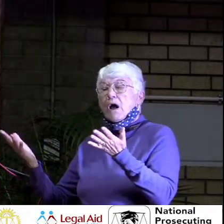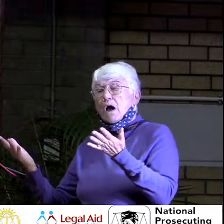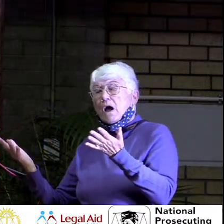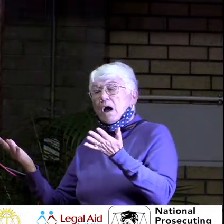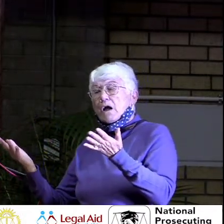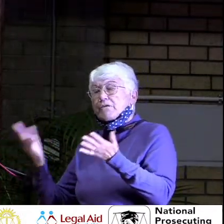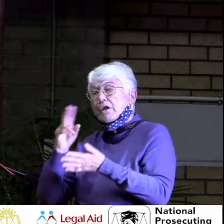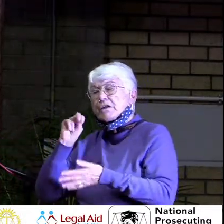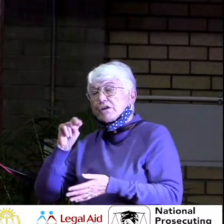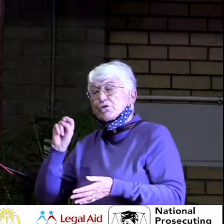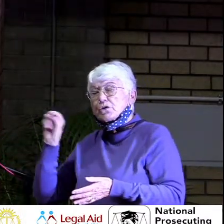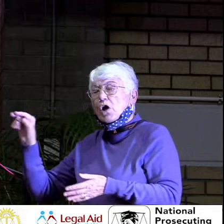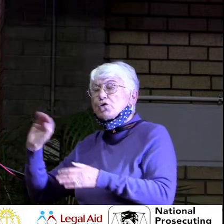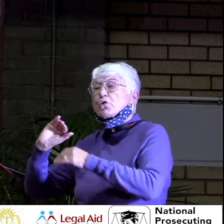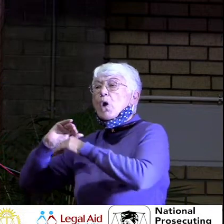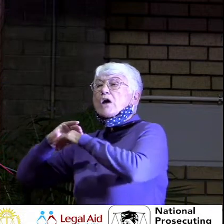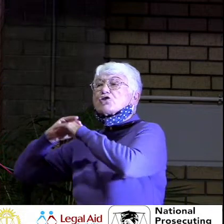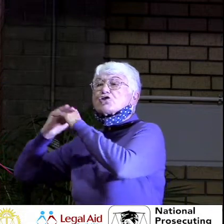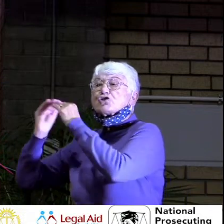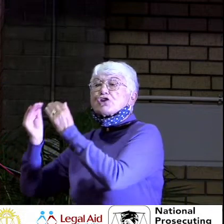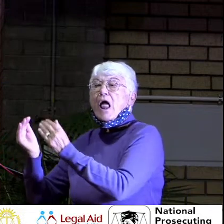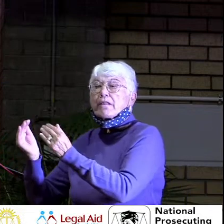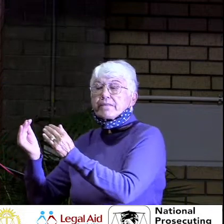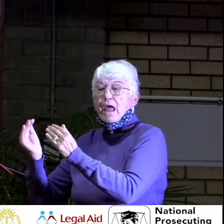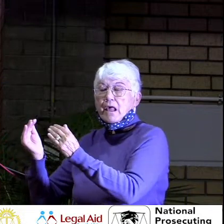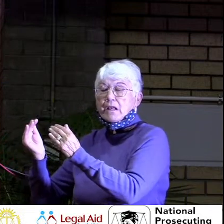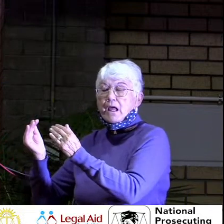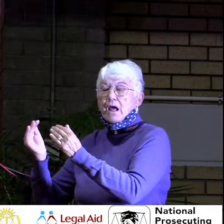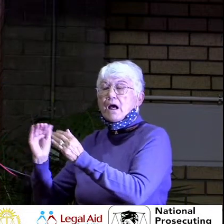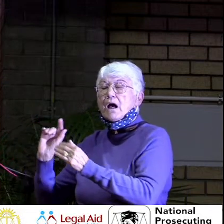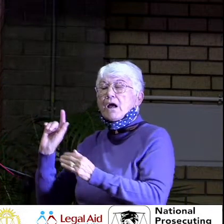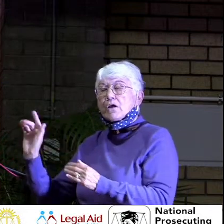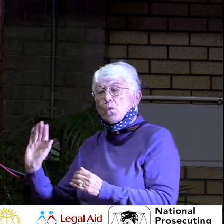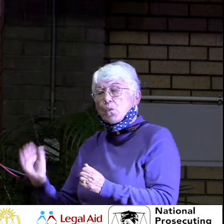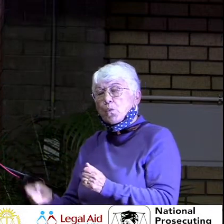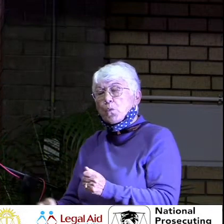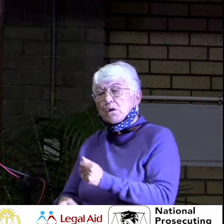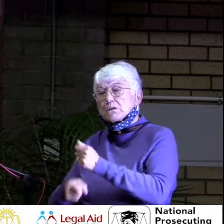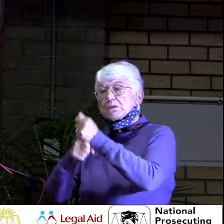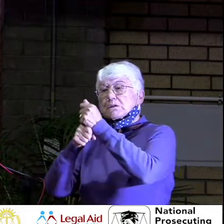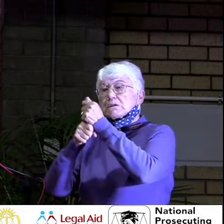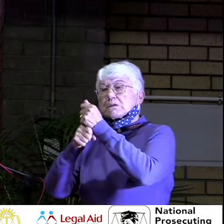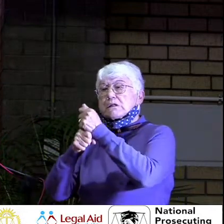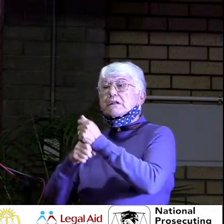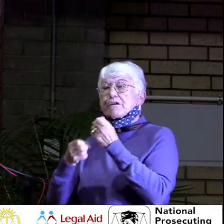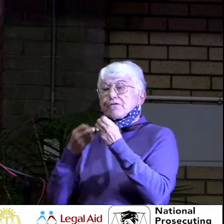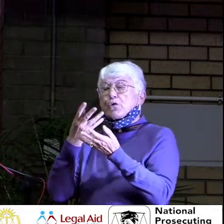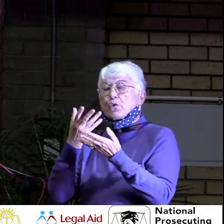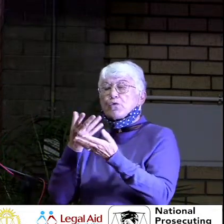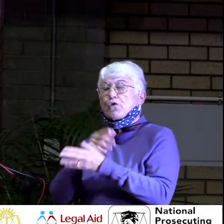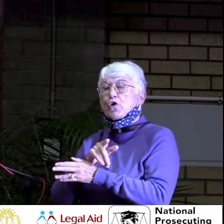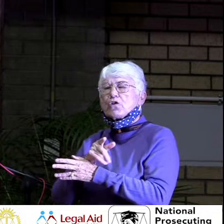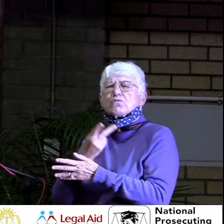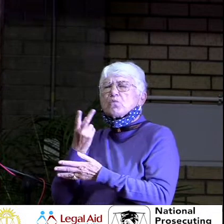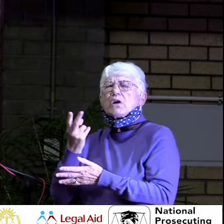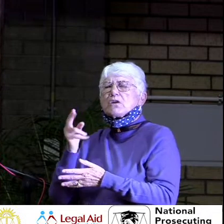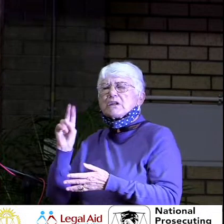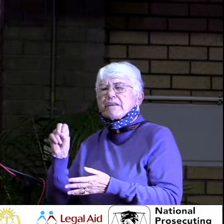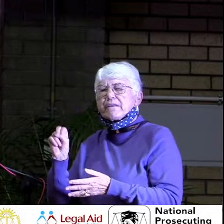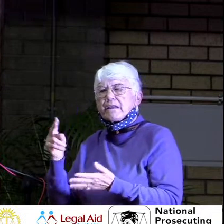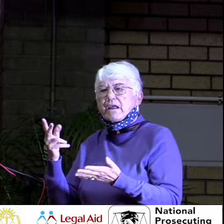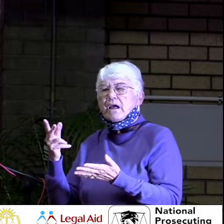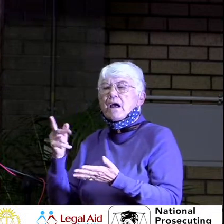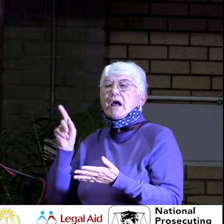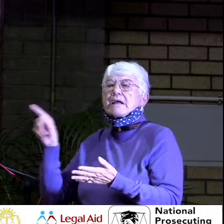need. The shelter will assist the basic needs, for instance, a place of